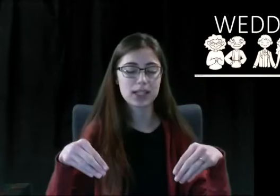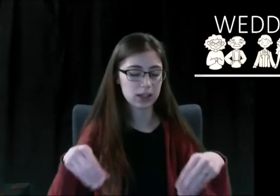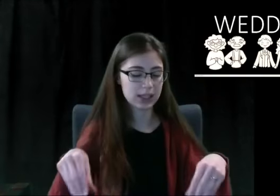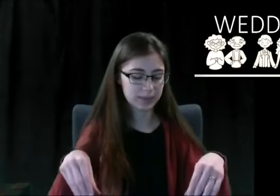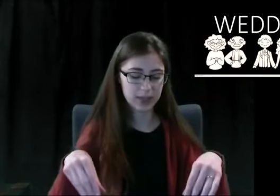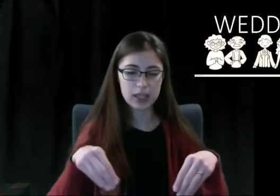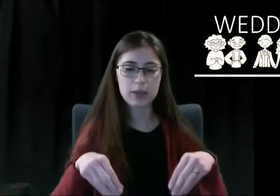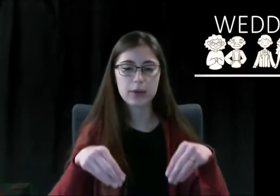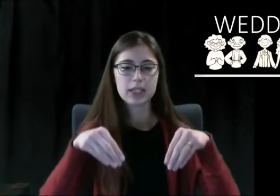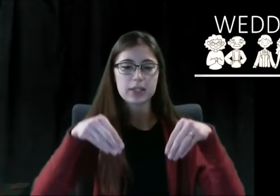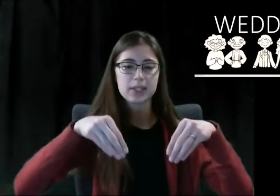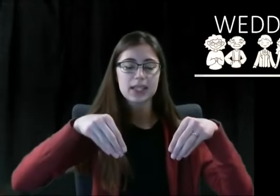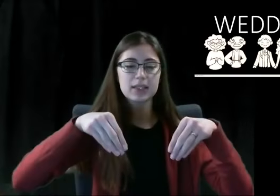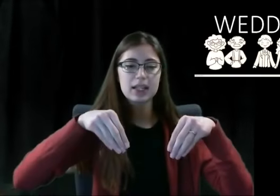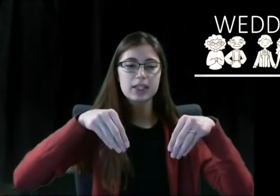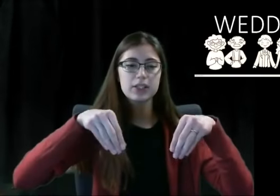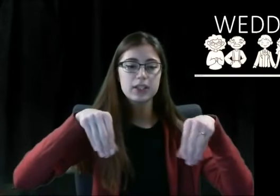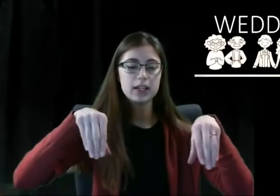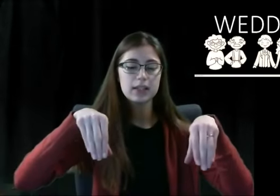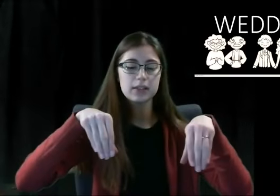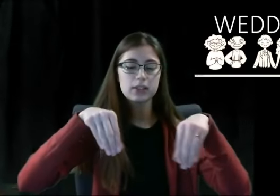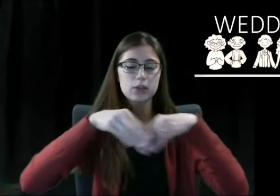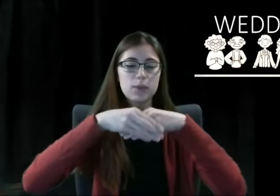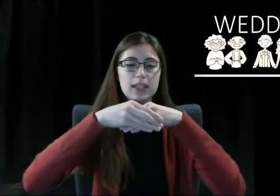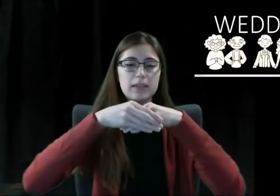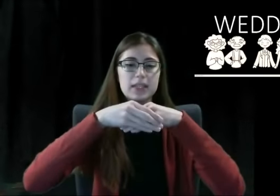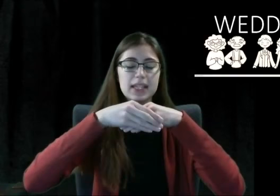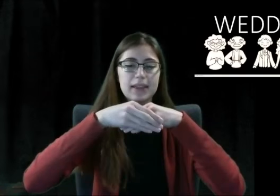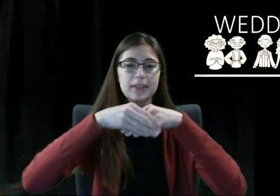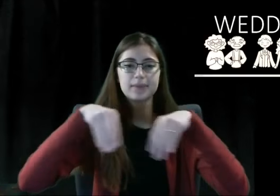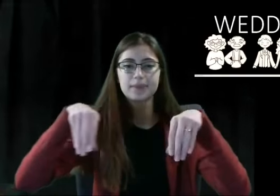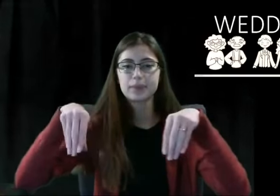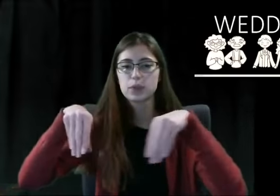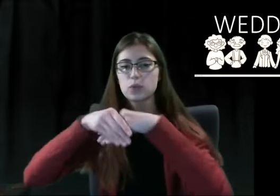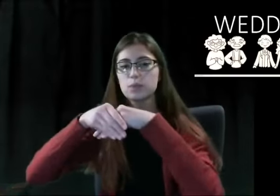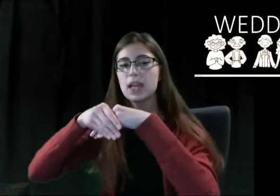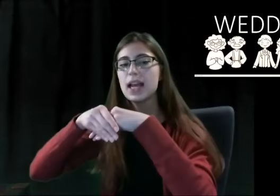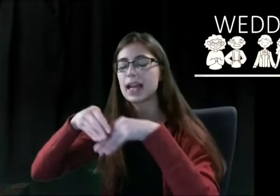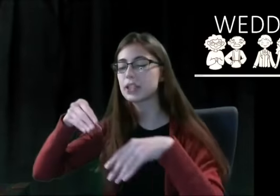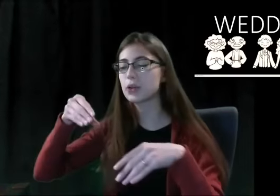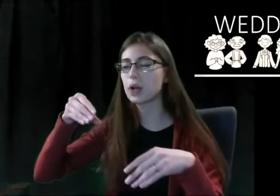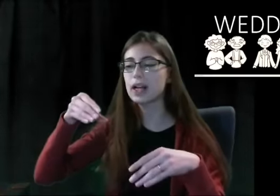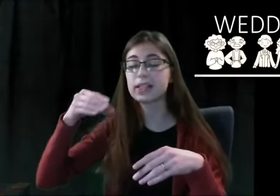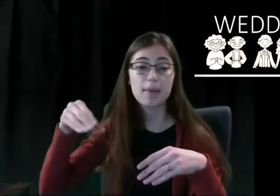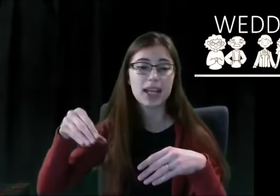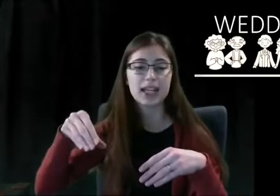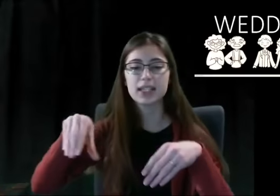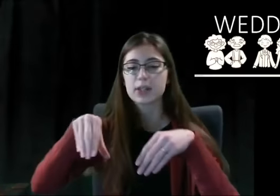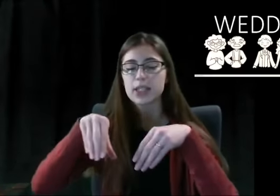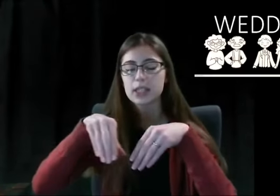it. You are going to set them next to each other and swing them together. And your dominant hand is going to